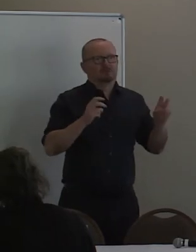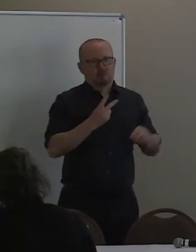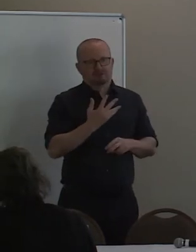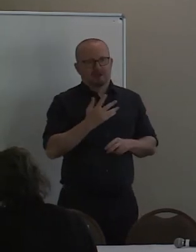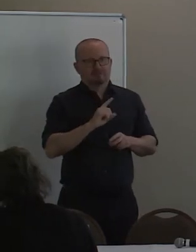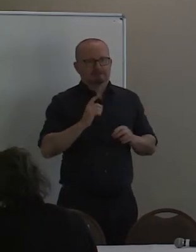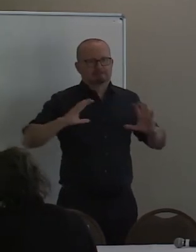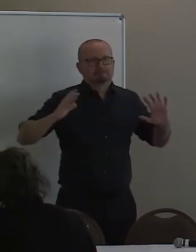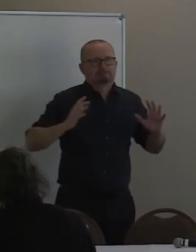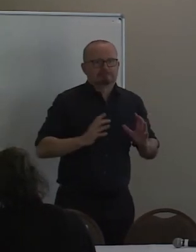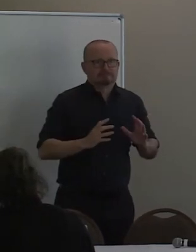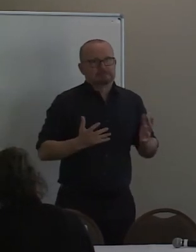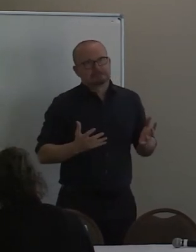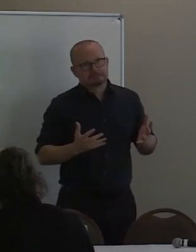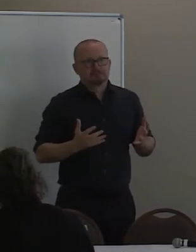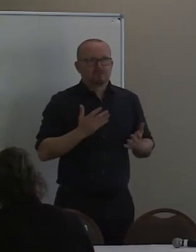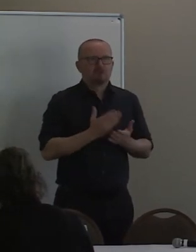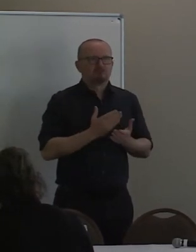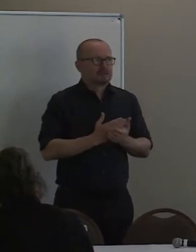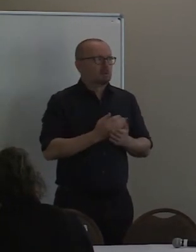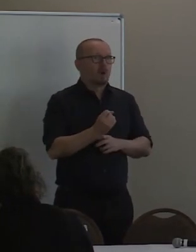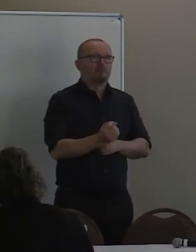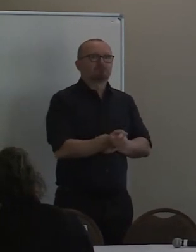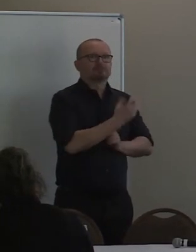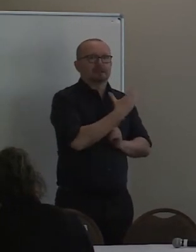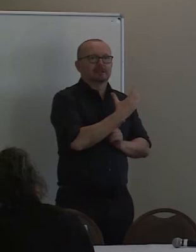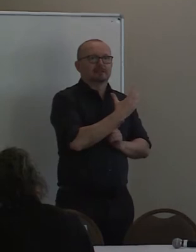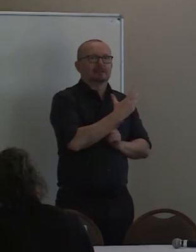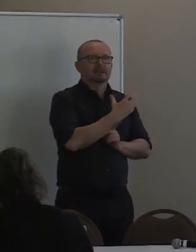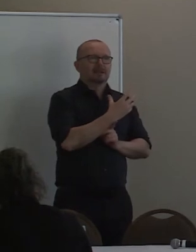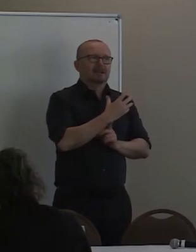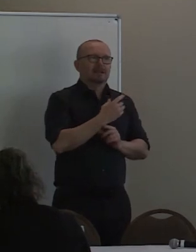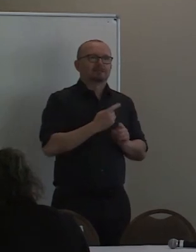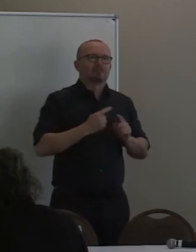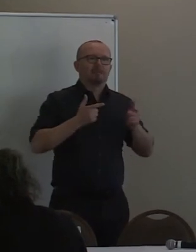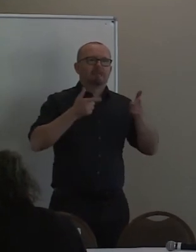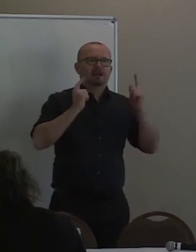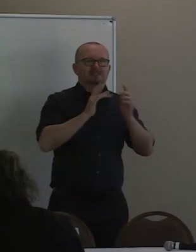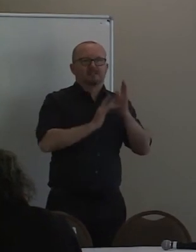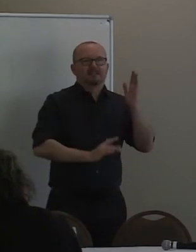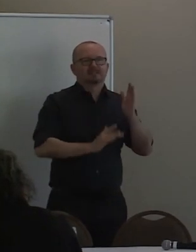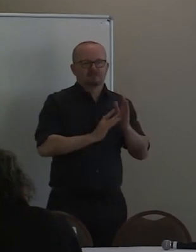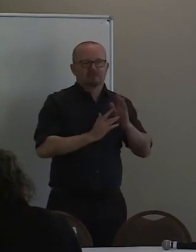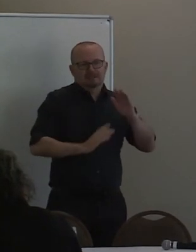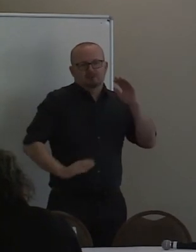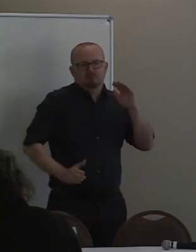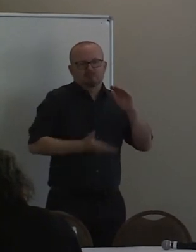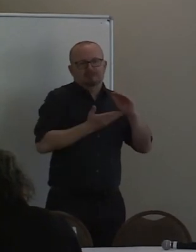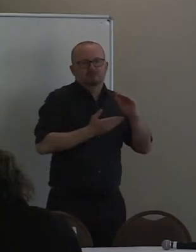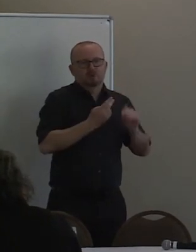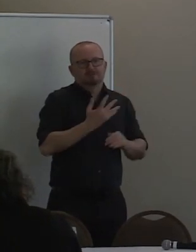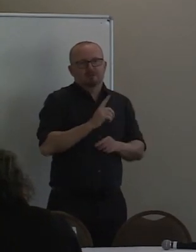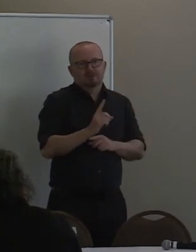actually presenting is really a bastardized version of like a small section of my master's thesis, which was all